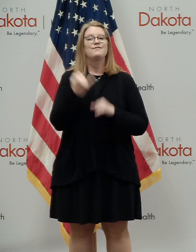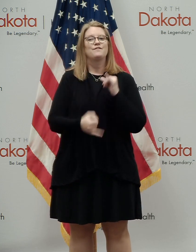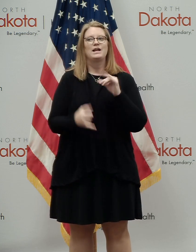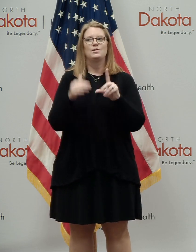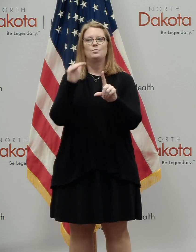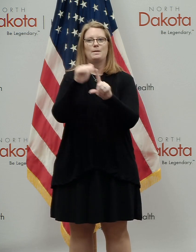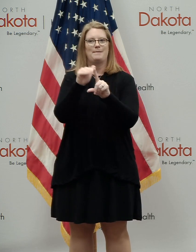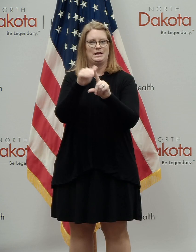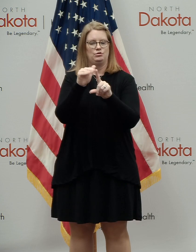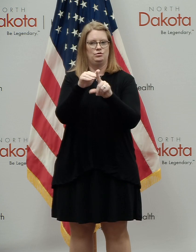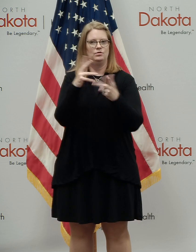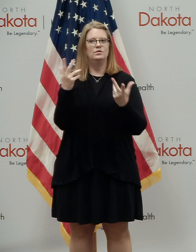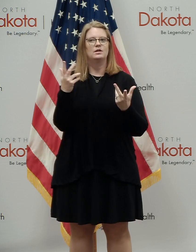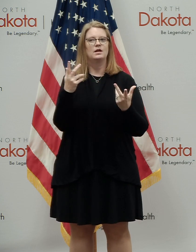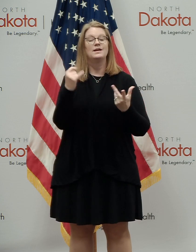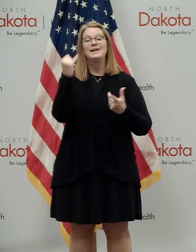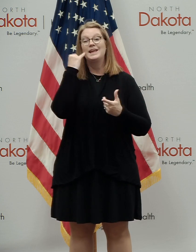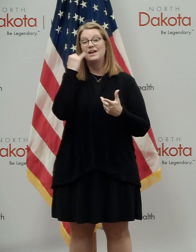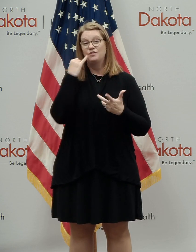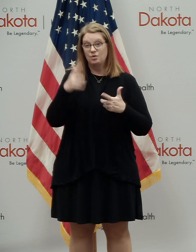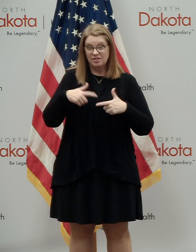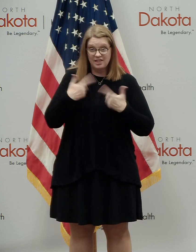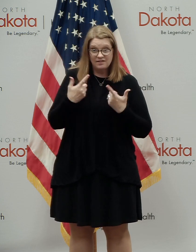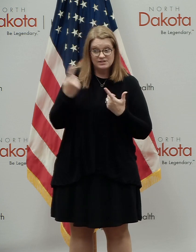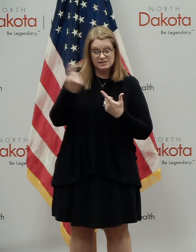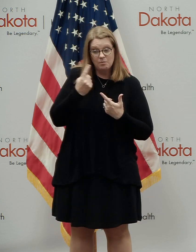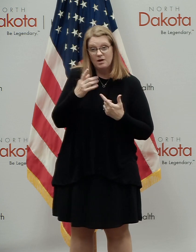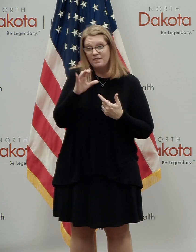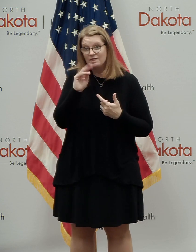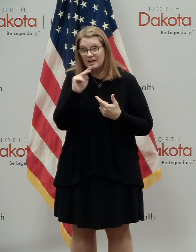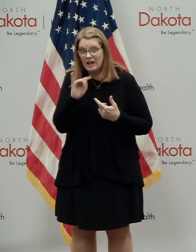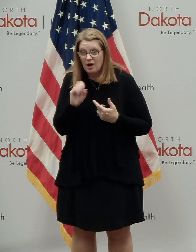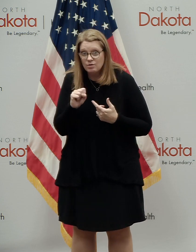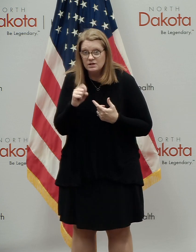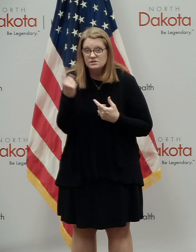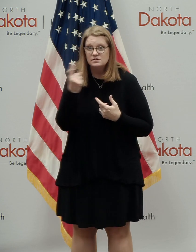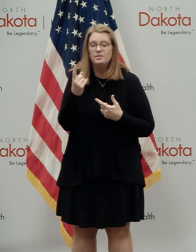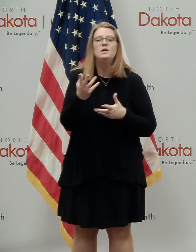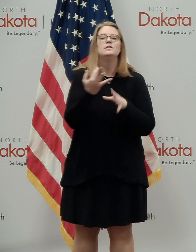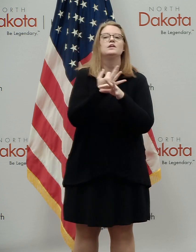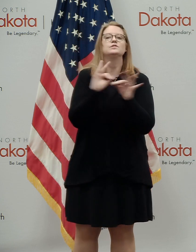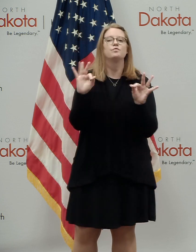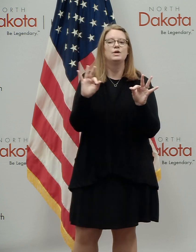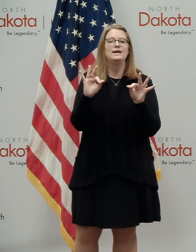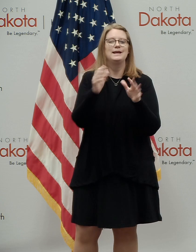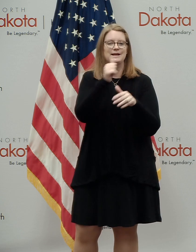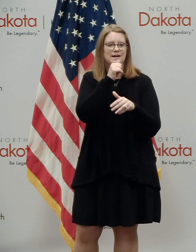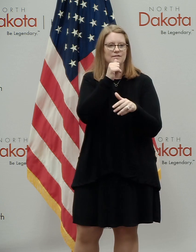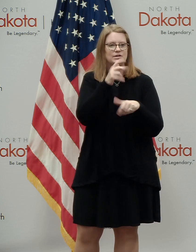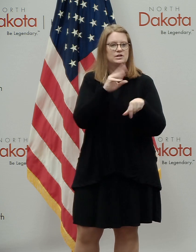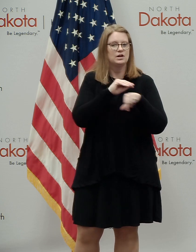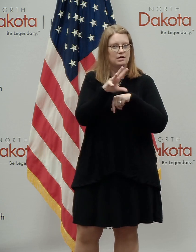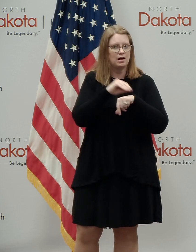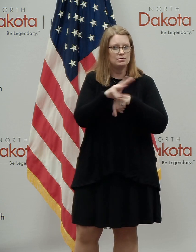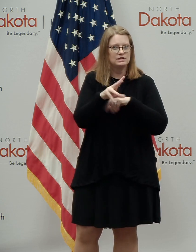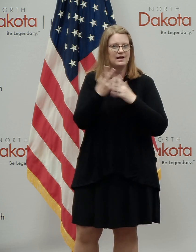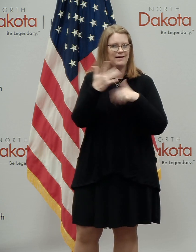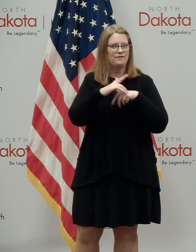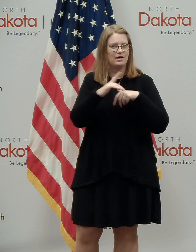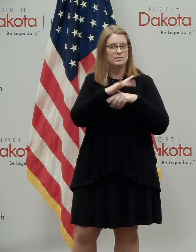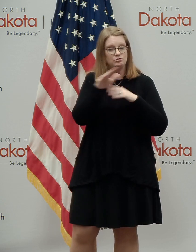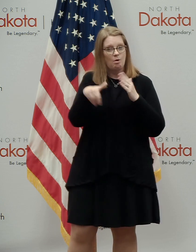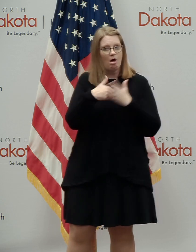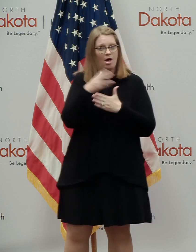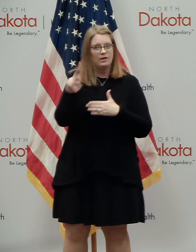reminder that whether you're in one of these counties or anywhere in our state, that there's free and confidential crisis counseling currently available to all